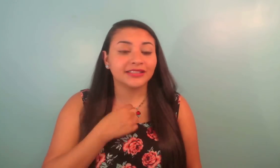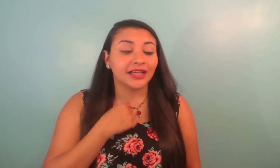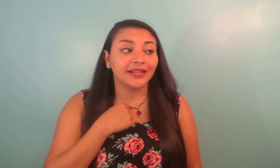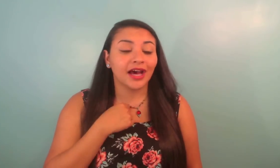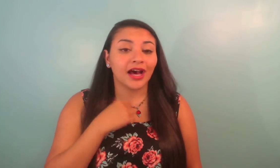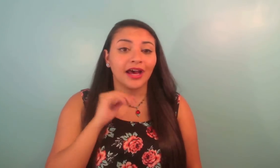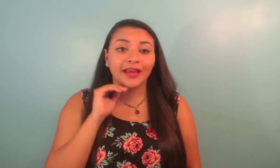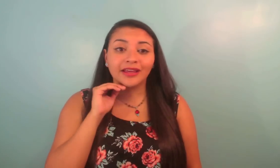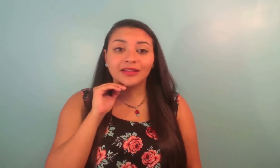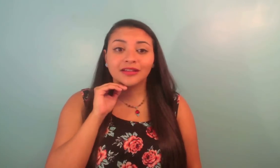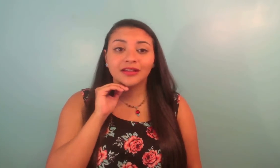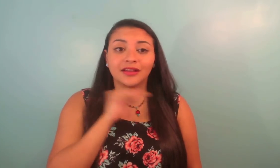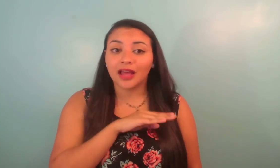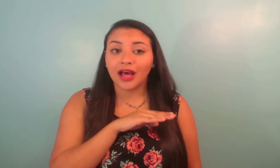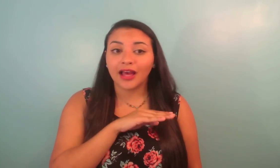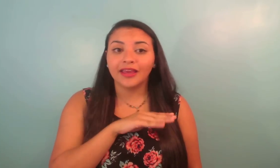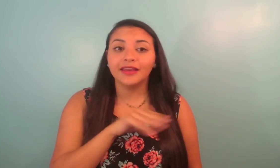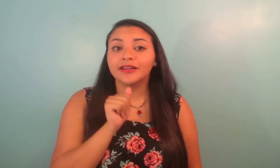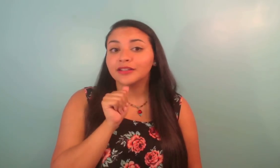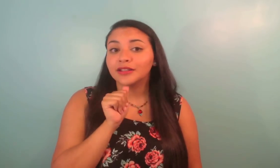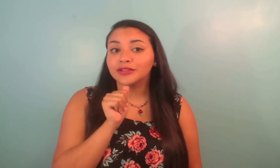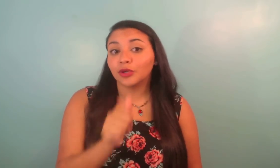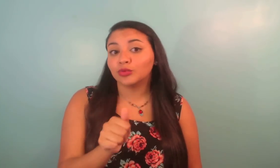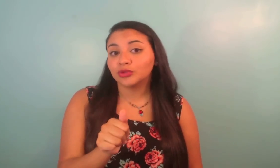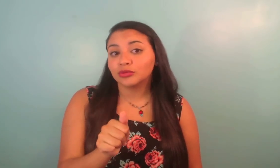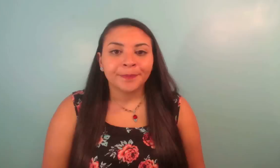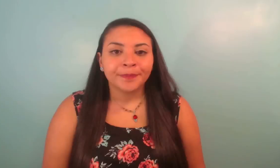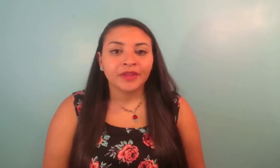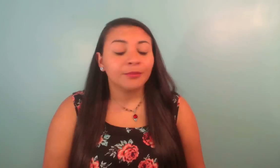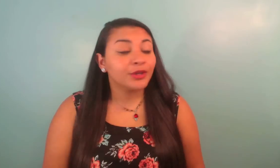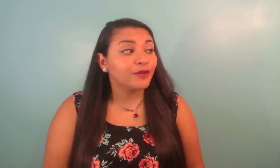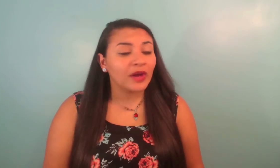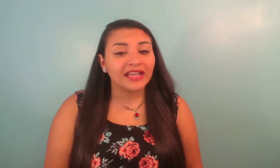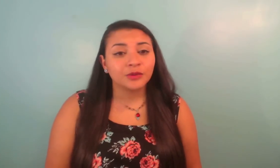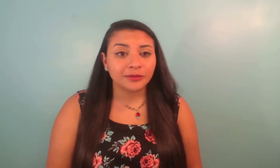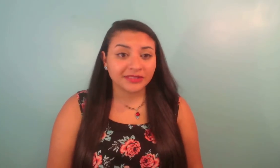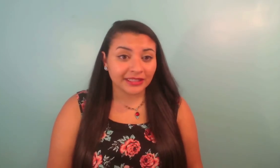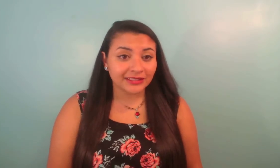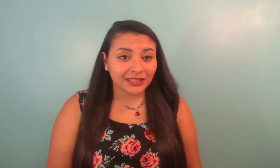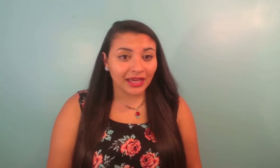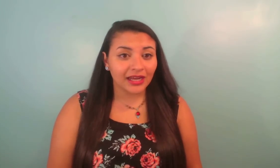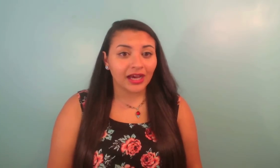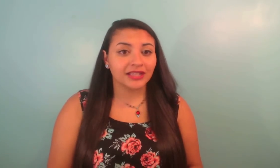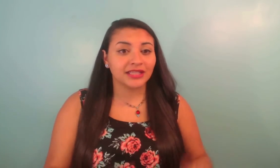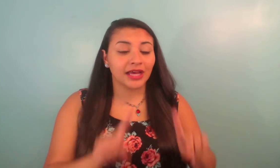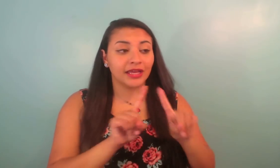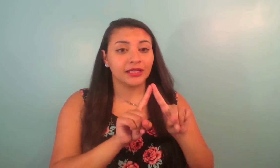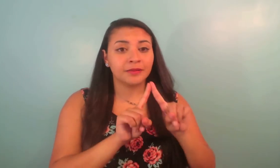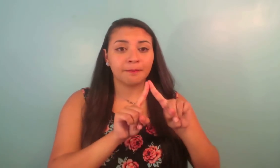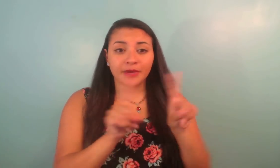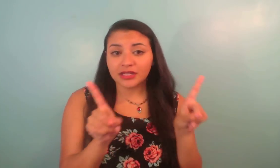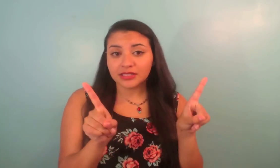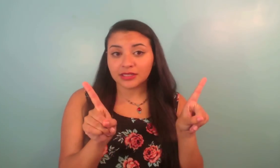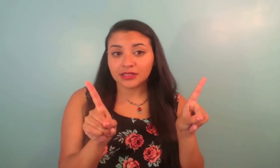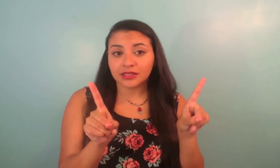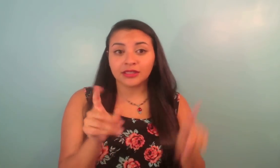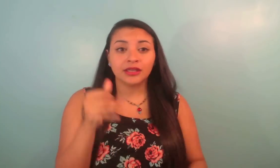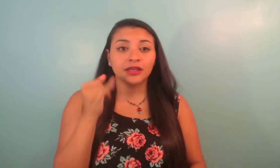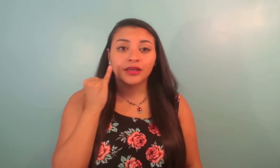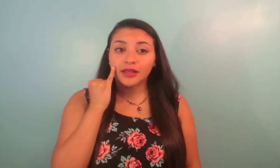signed I lie. But if you ask where I'm staying tonight, I signed, but,